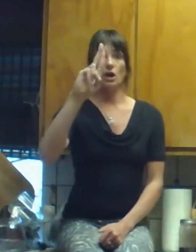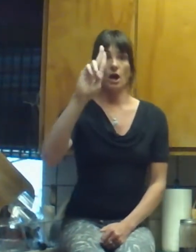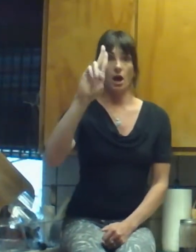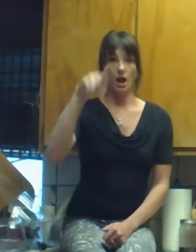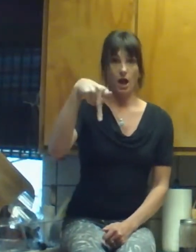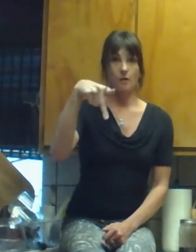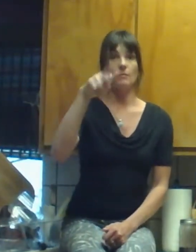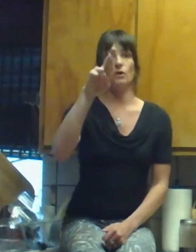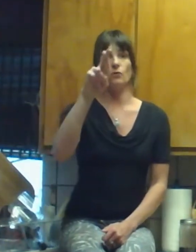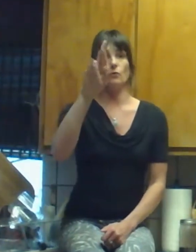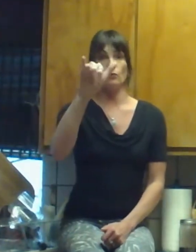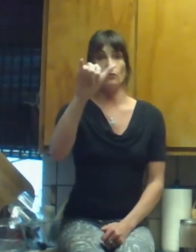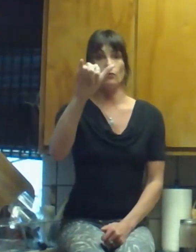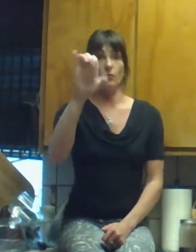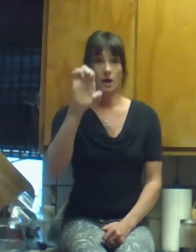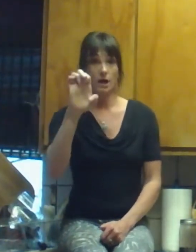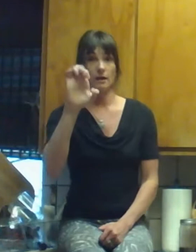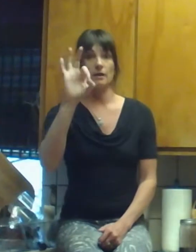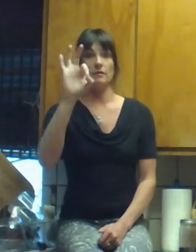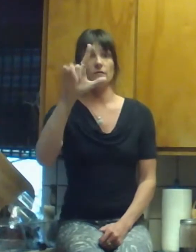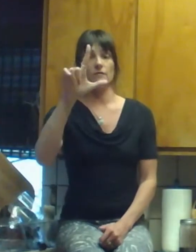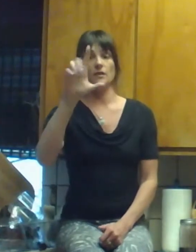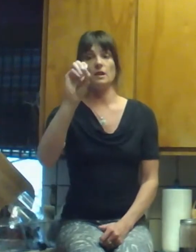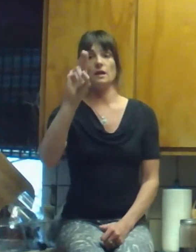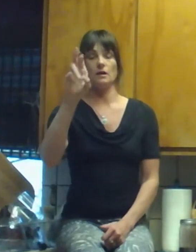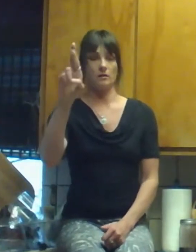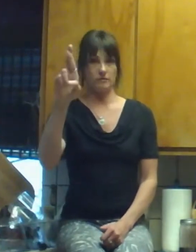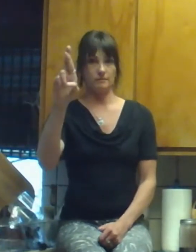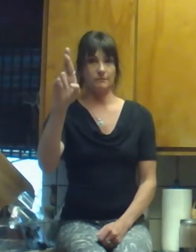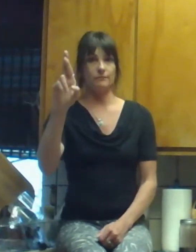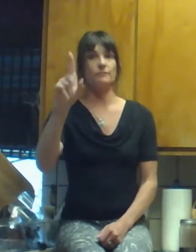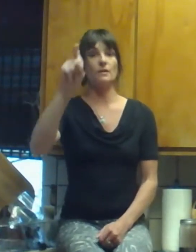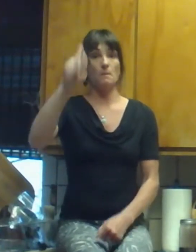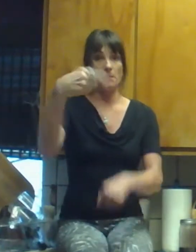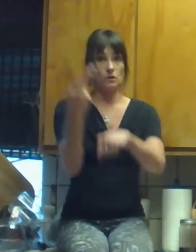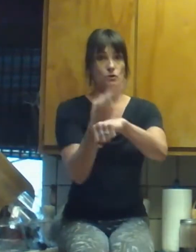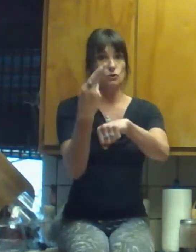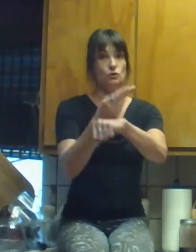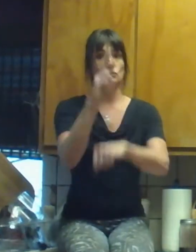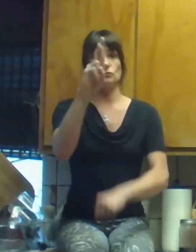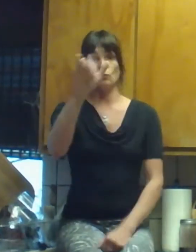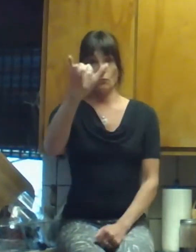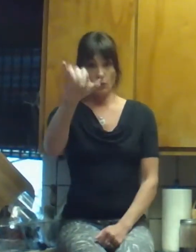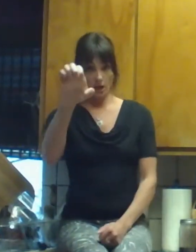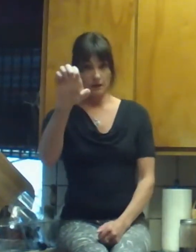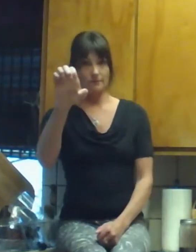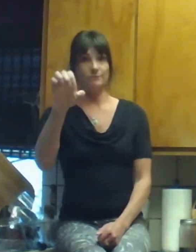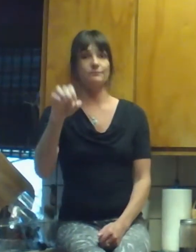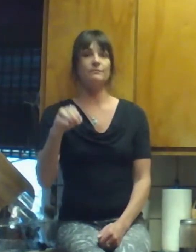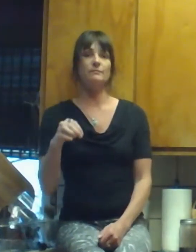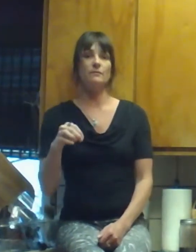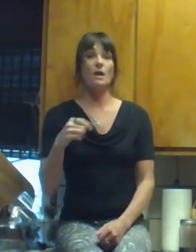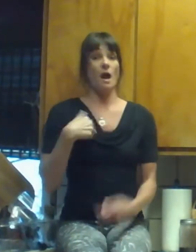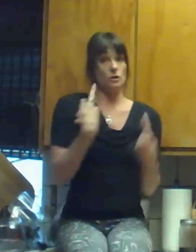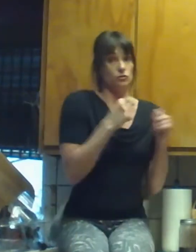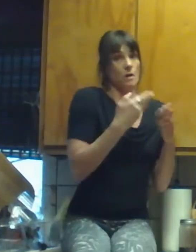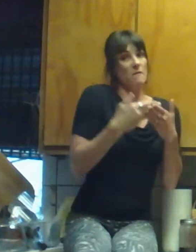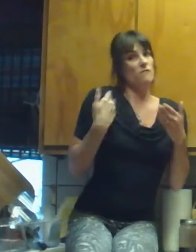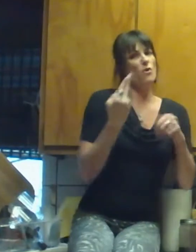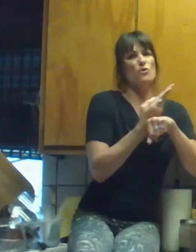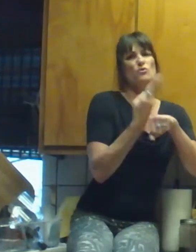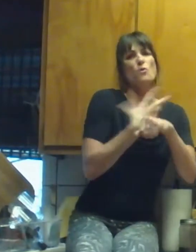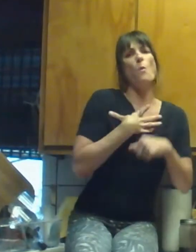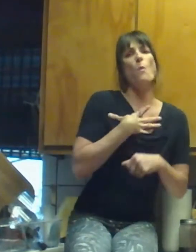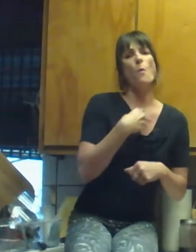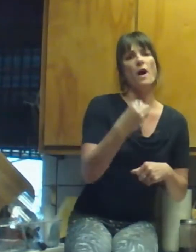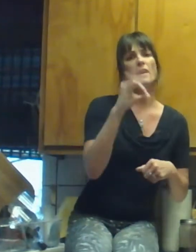use rye flour because I tried making sourdough starter from scratch using white flour, bleach flour. It just didn't